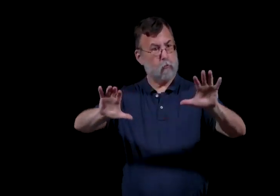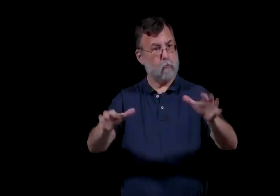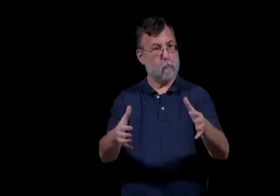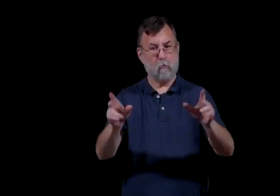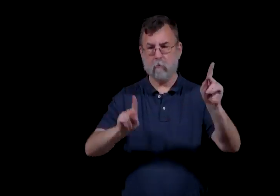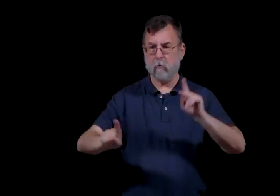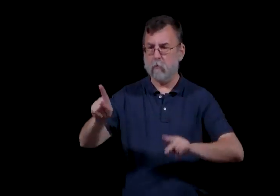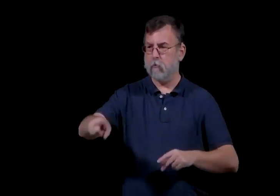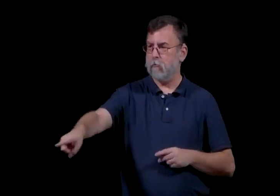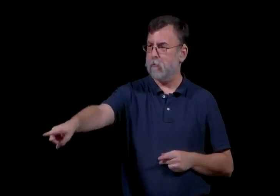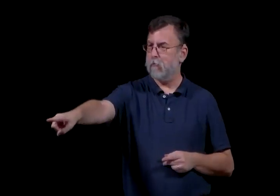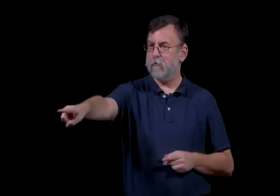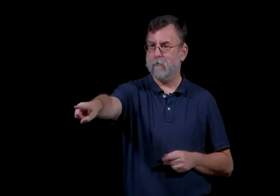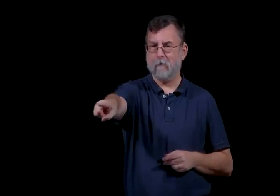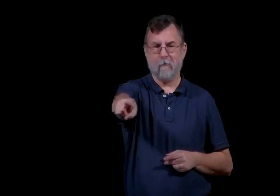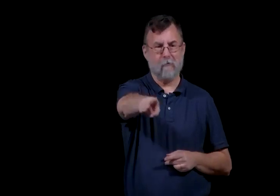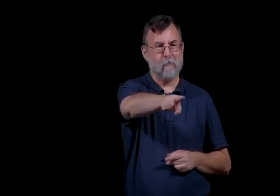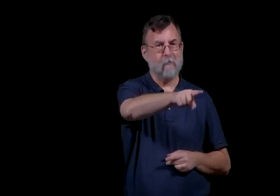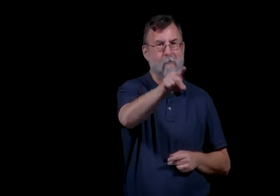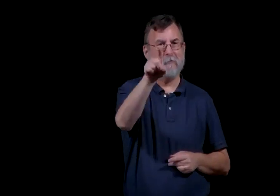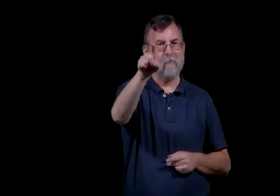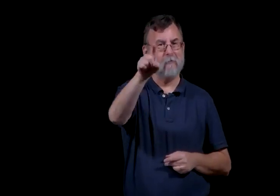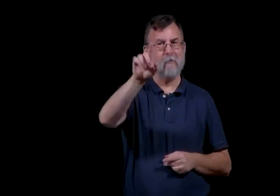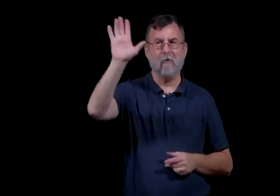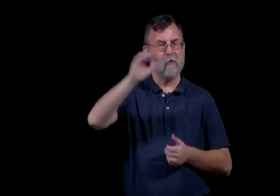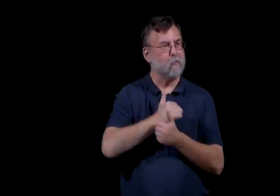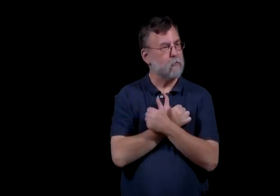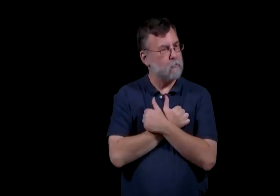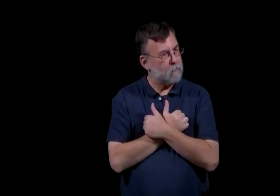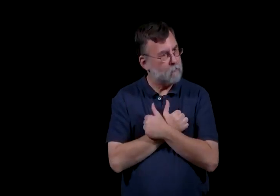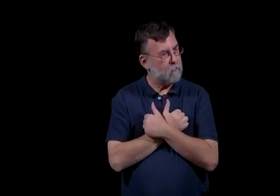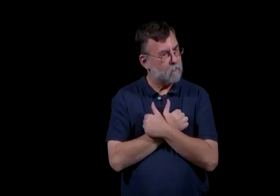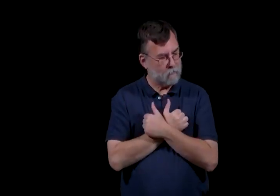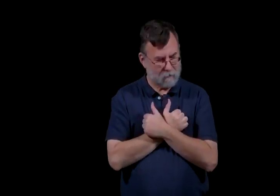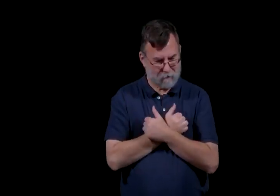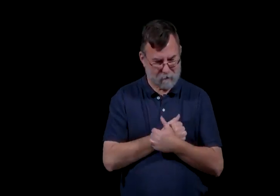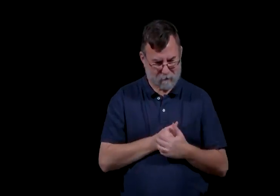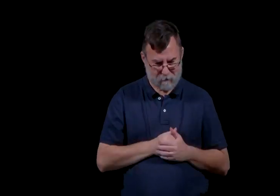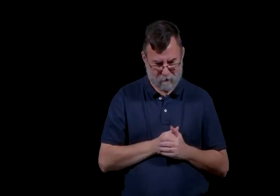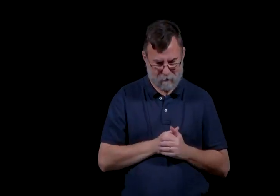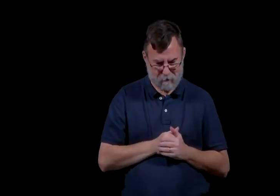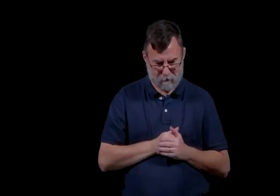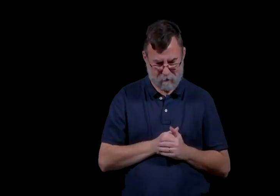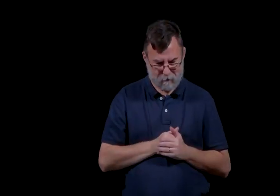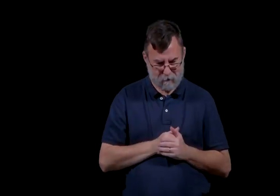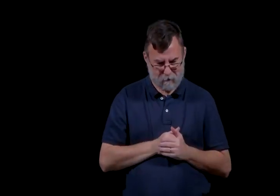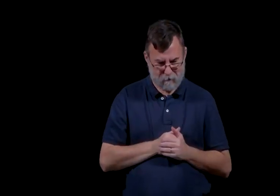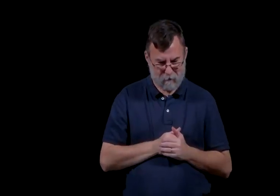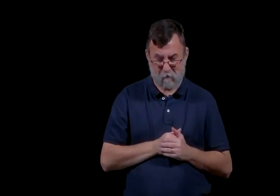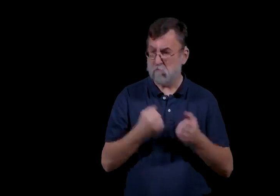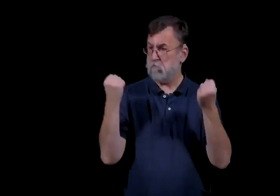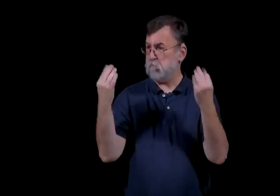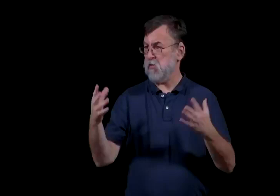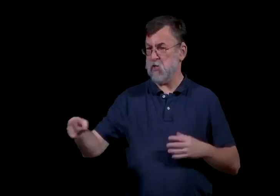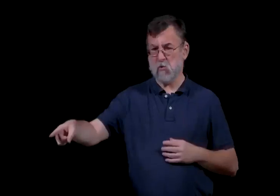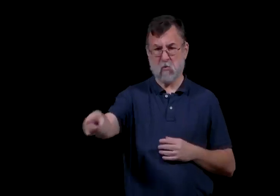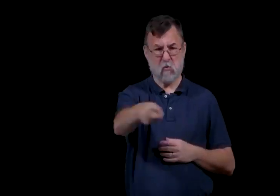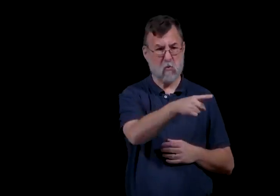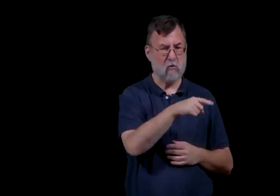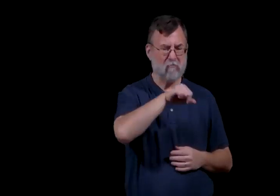for His people, you, His flock. His love is eternal and abundant.